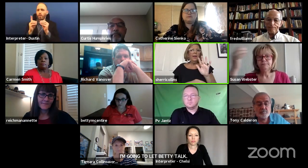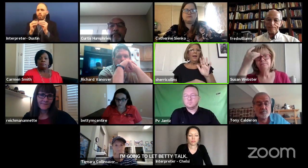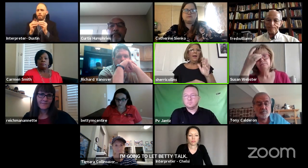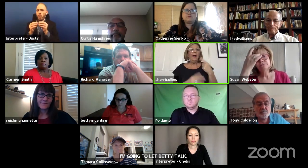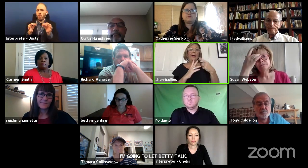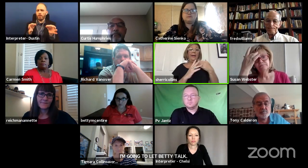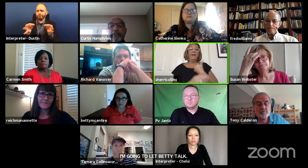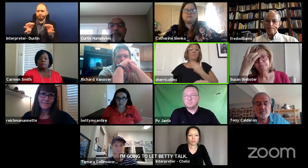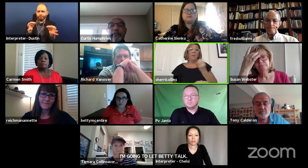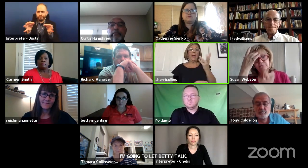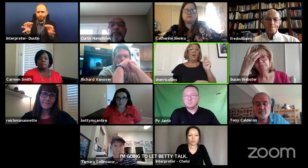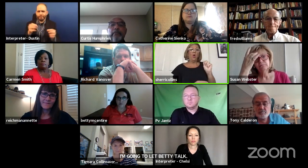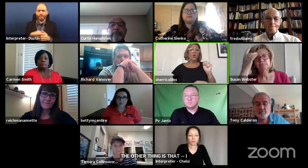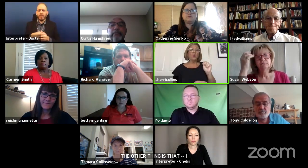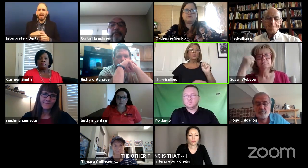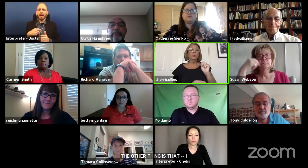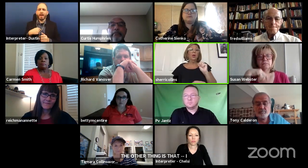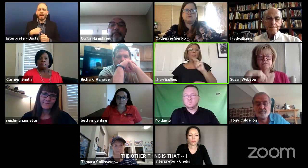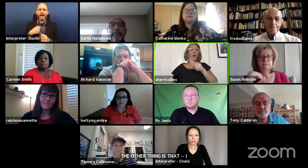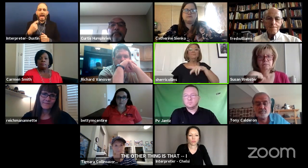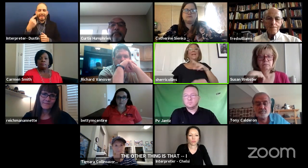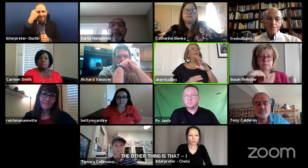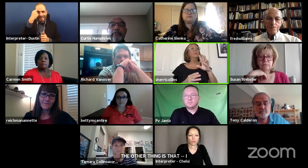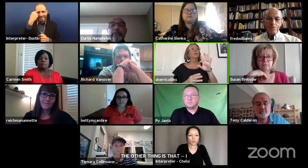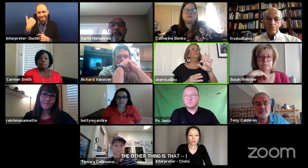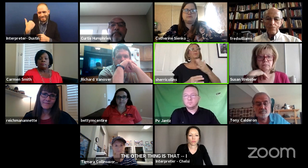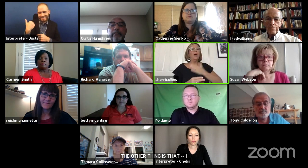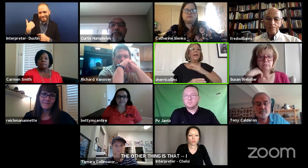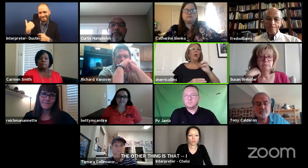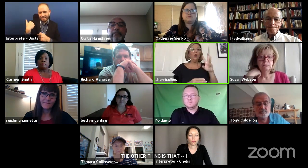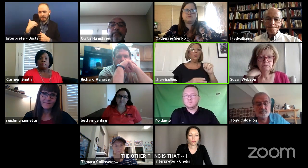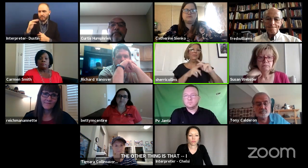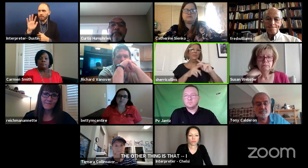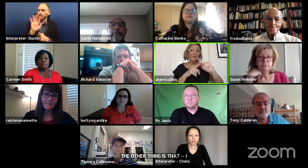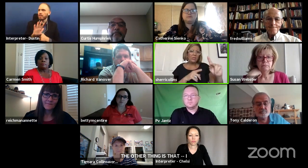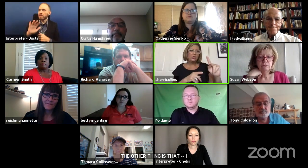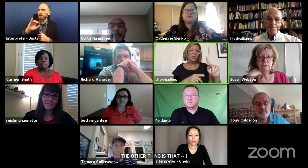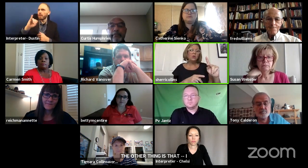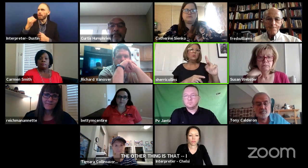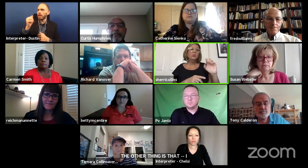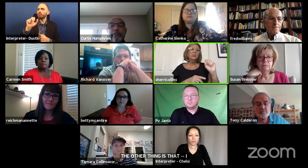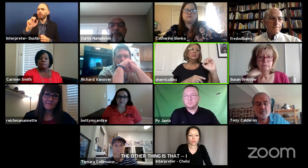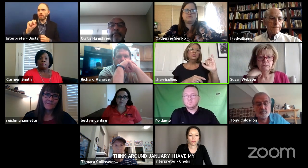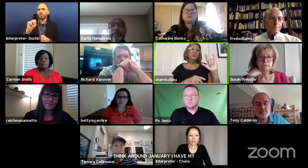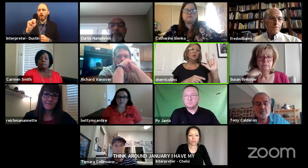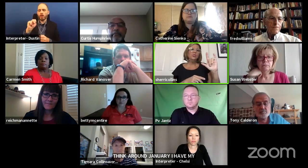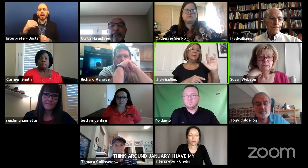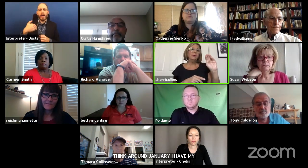January, I have my own my own professional